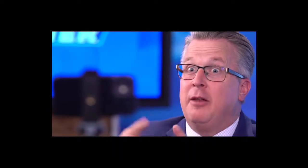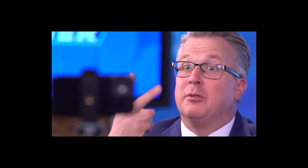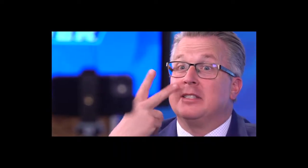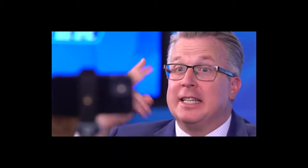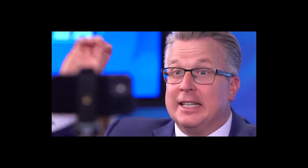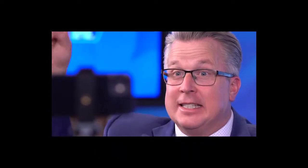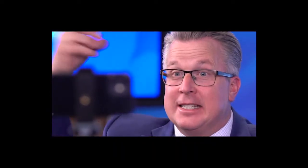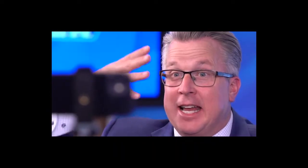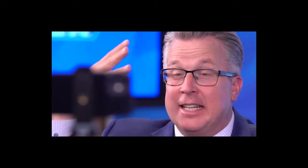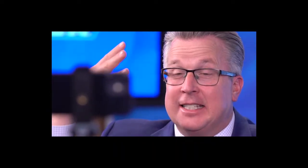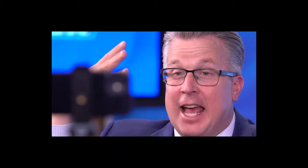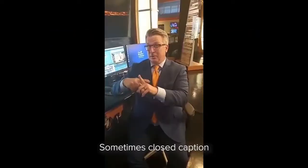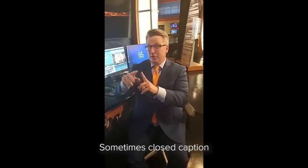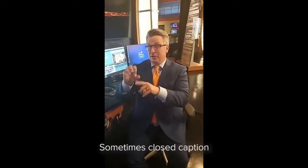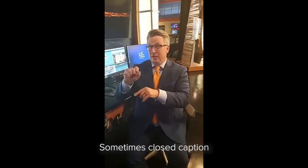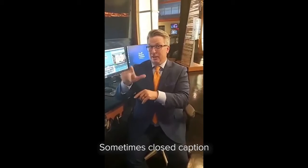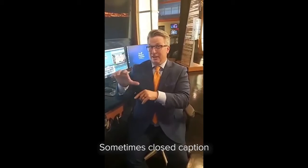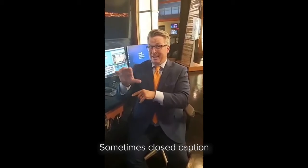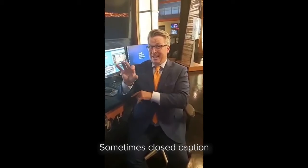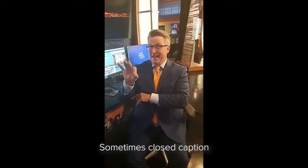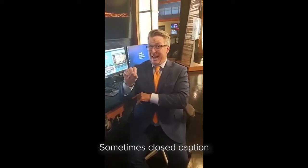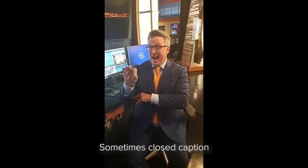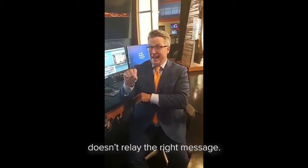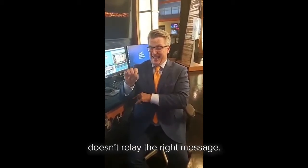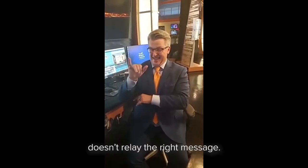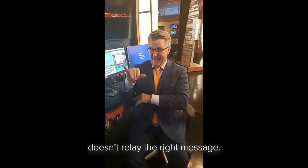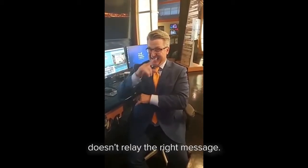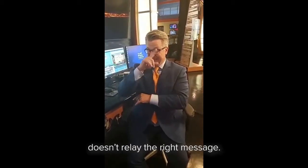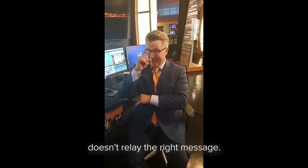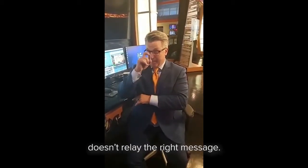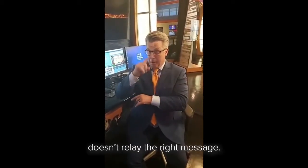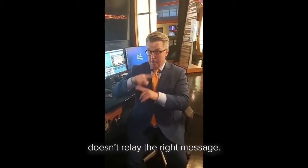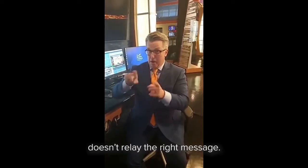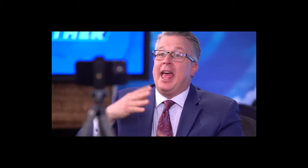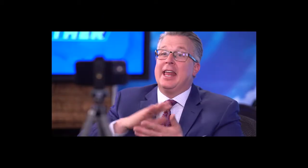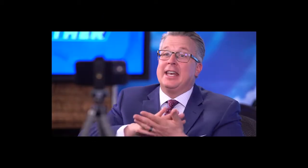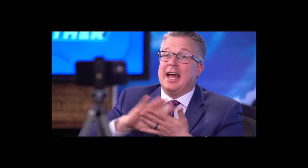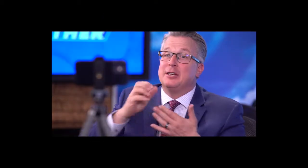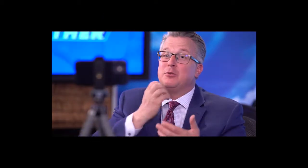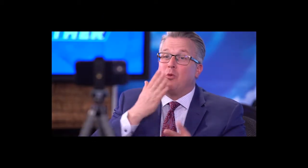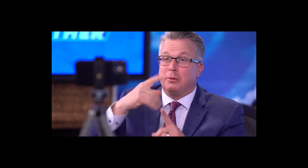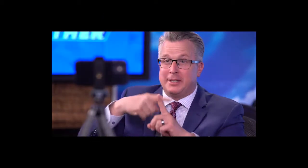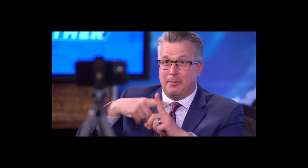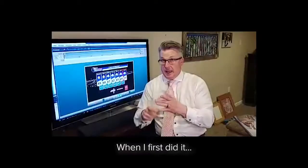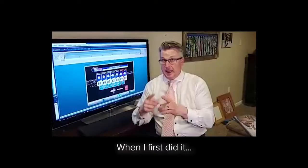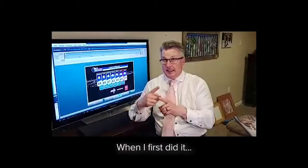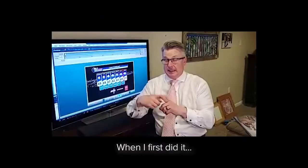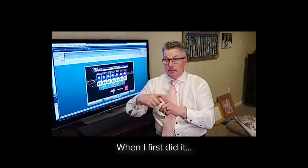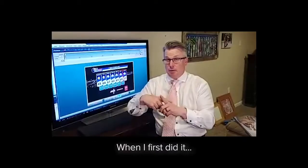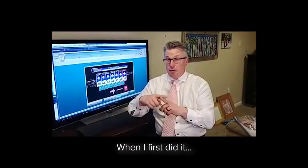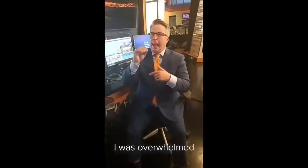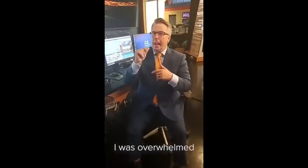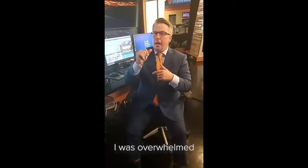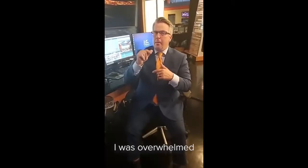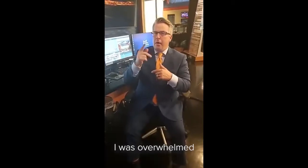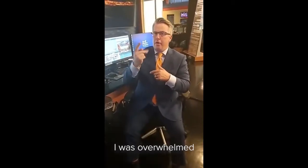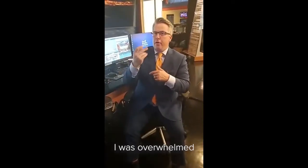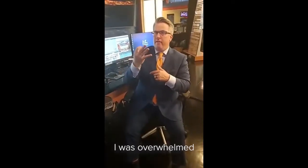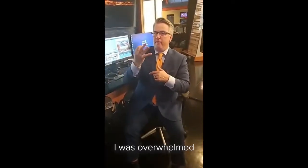Then we'll see sunny skies. Sometimes closed caption doesn't relay the right message and nice warm temper. When I first did it, I was overwhelmed